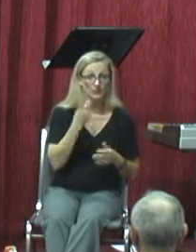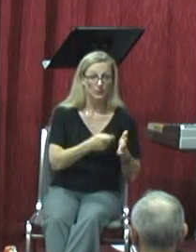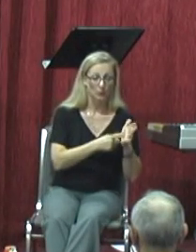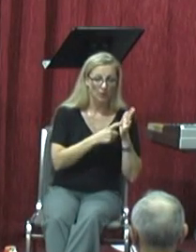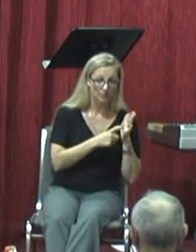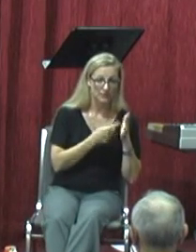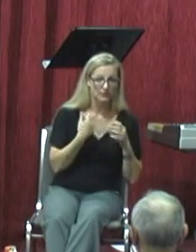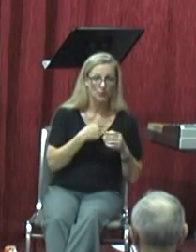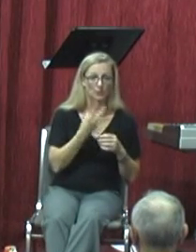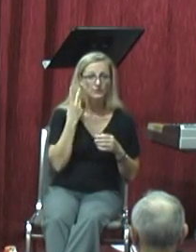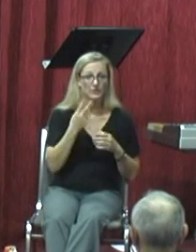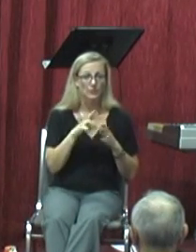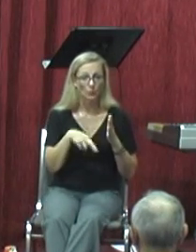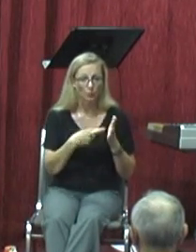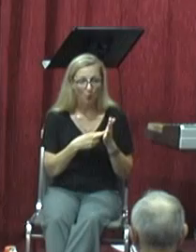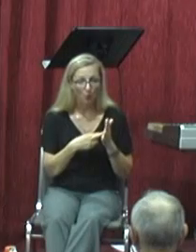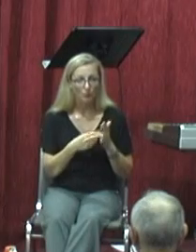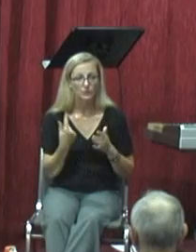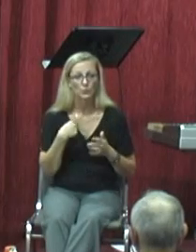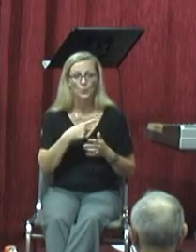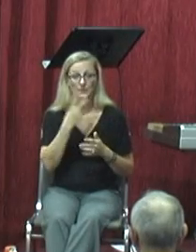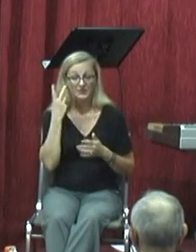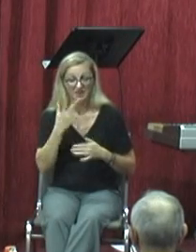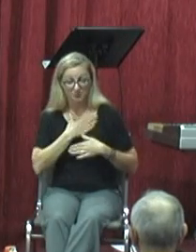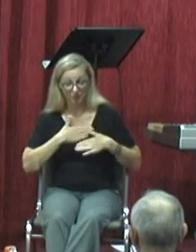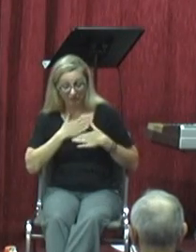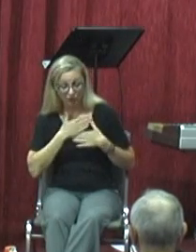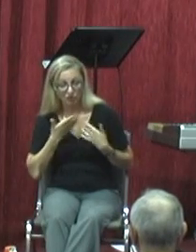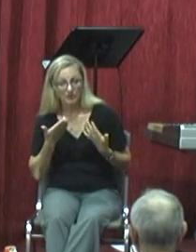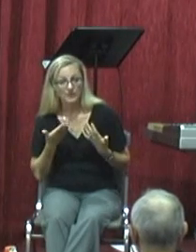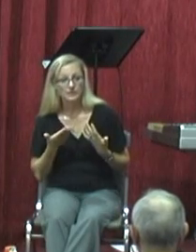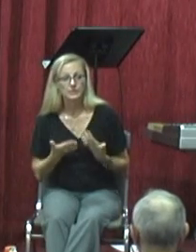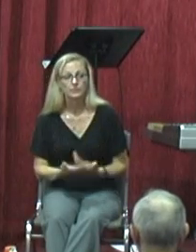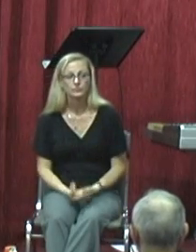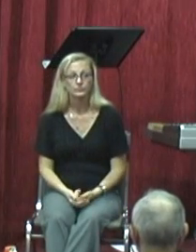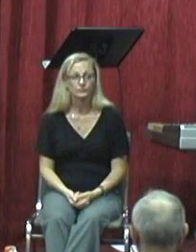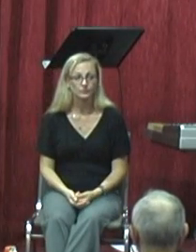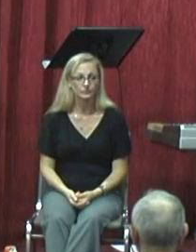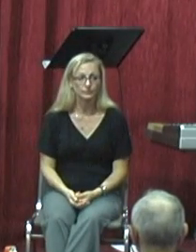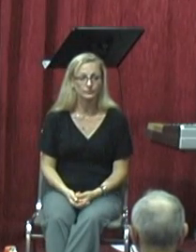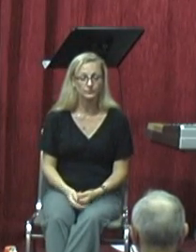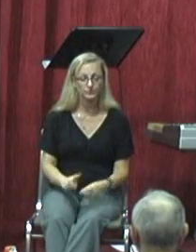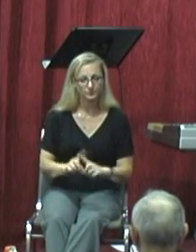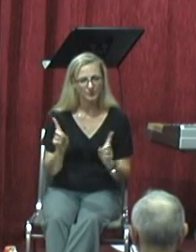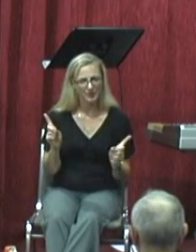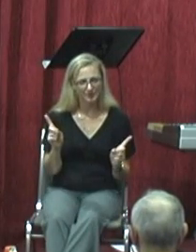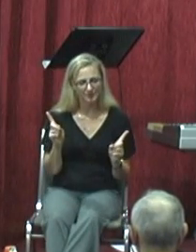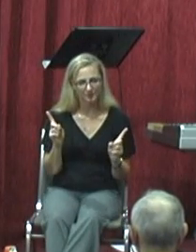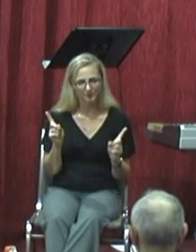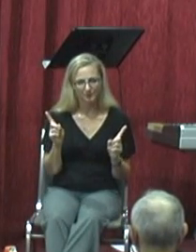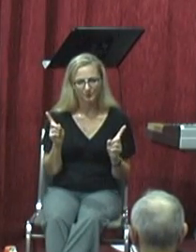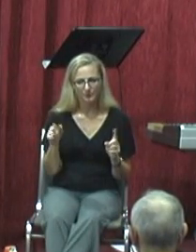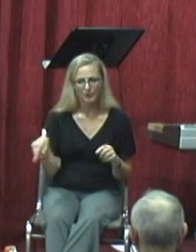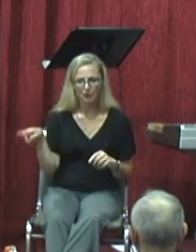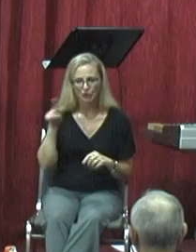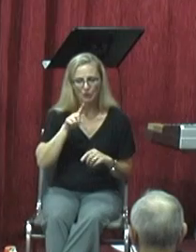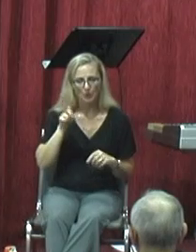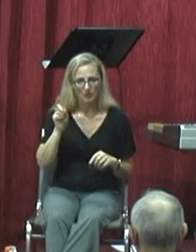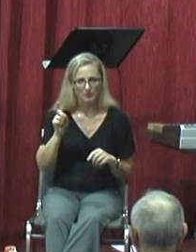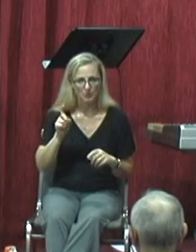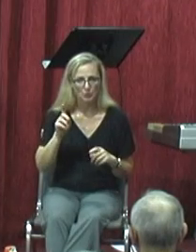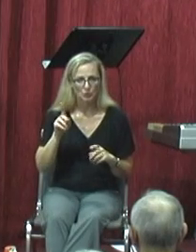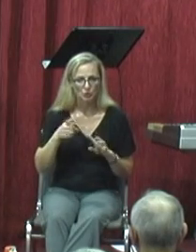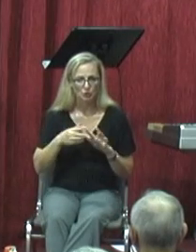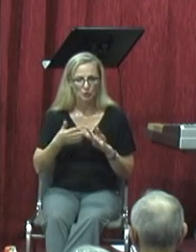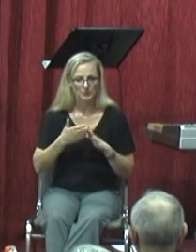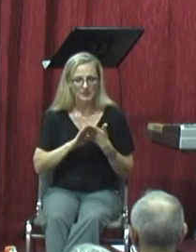seen the roles, we've seen the privileges of the Aaronic Kohanim. But you are supposed to be